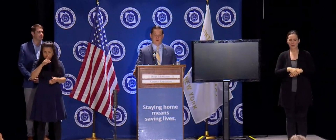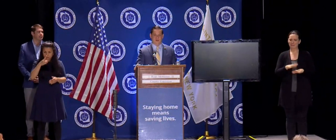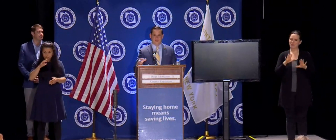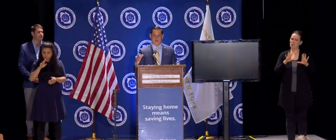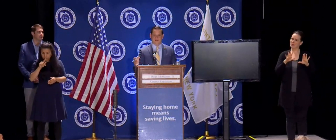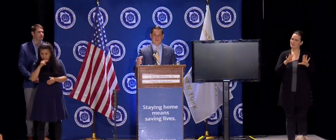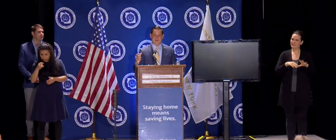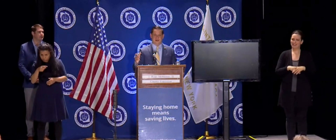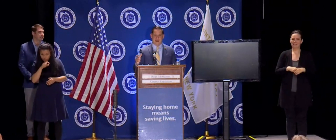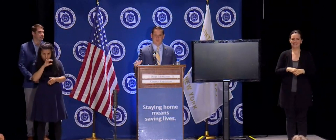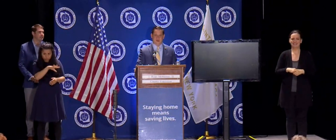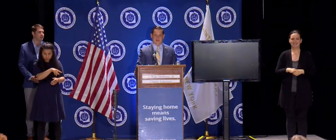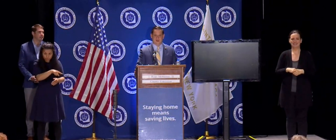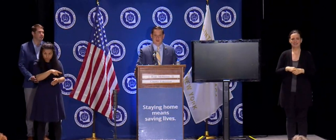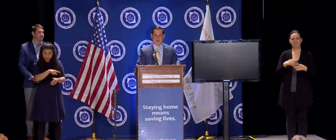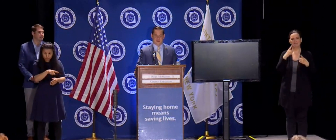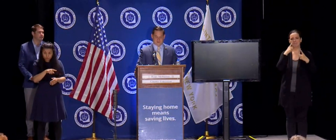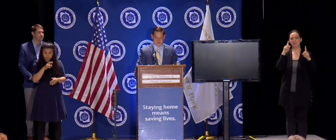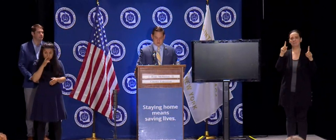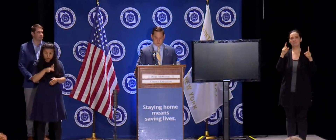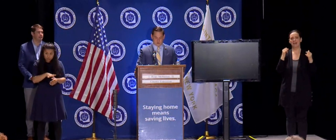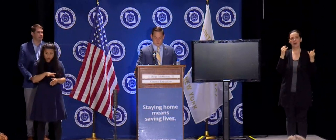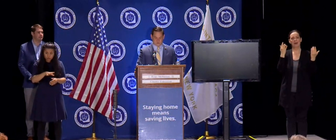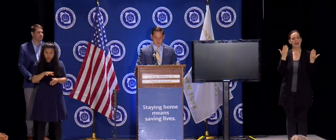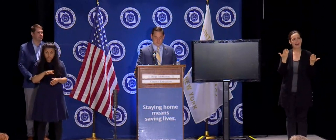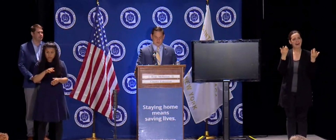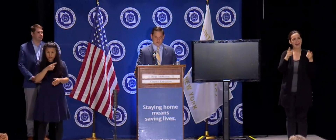That we're here. This deal happened.